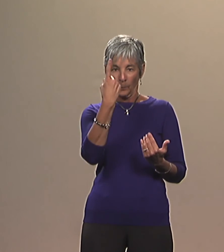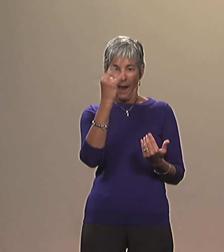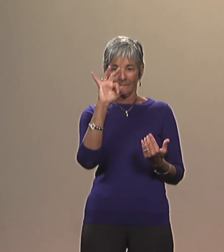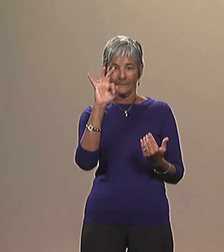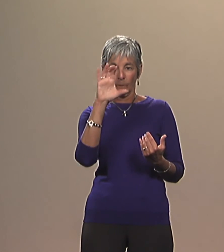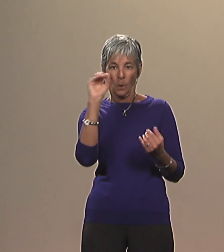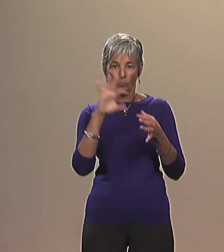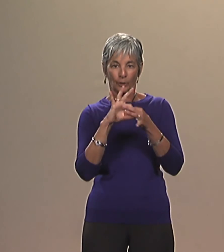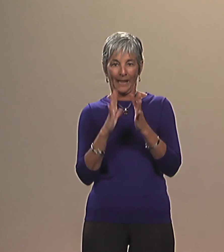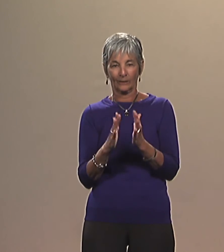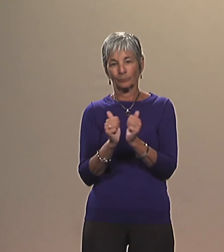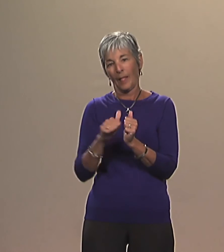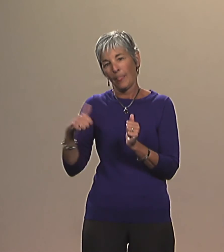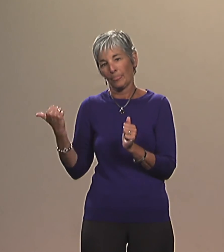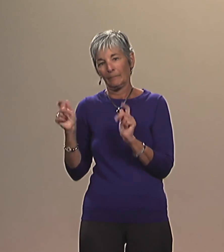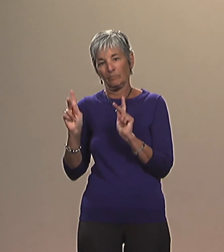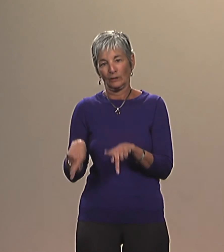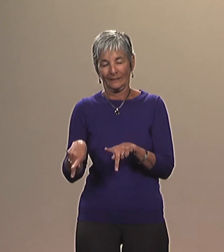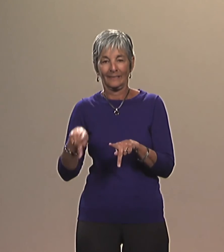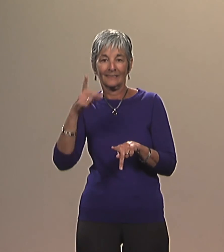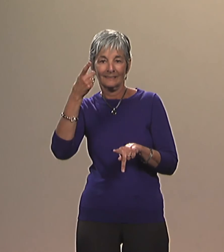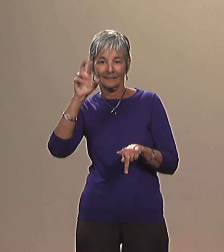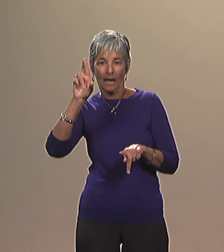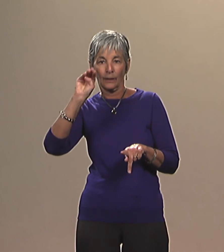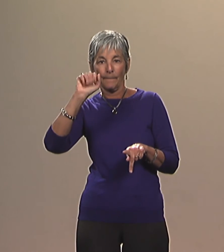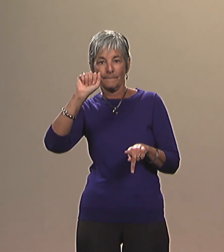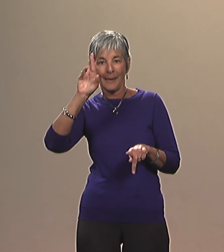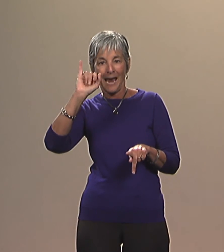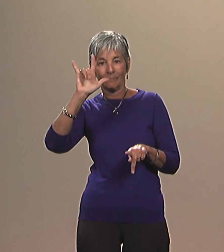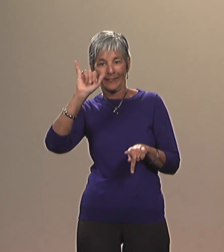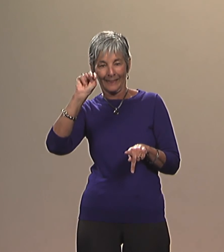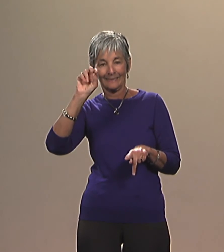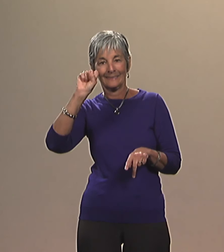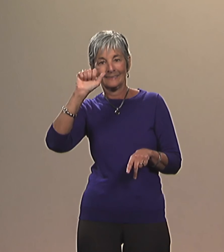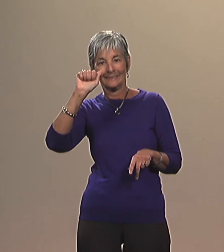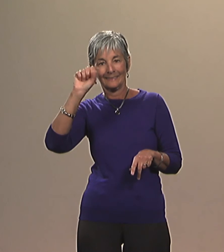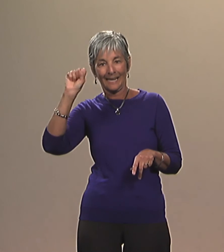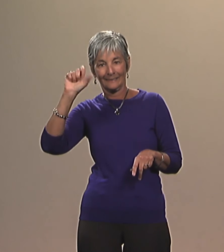I am one of the co-coordinators along with another individual, Dr. Marilyn Sassler.